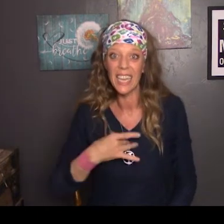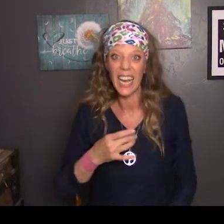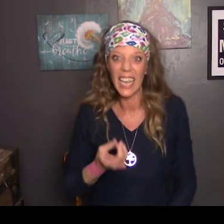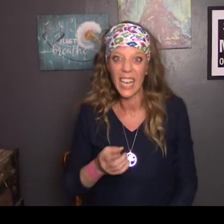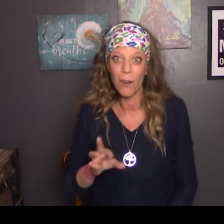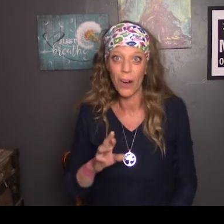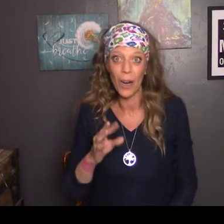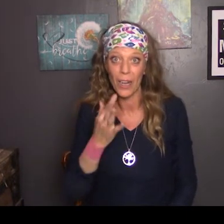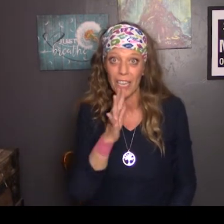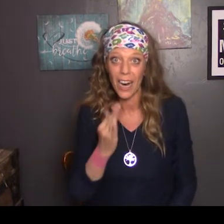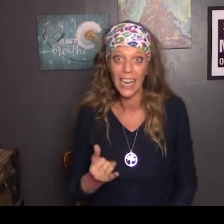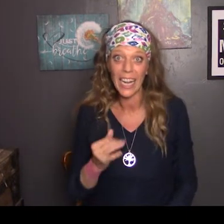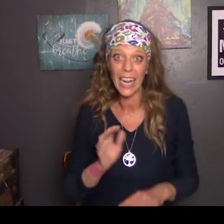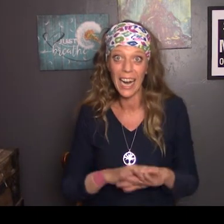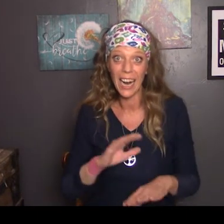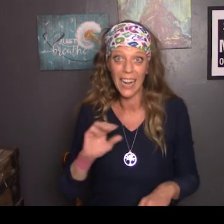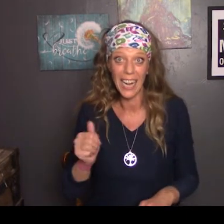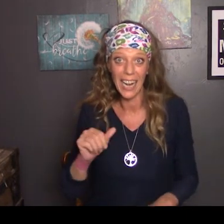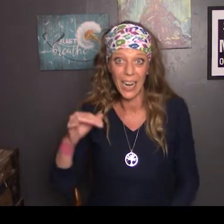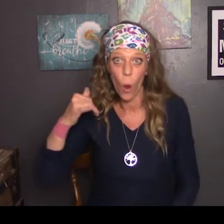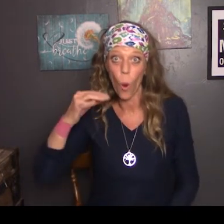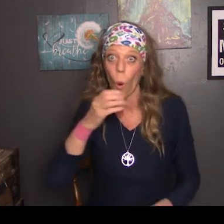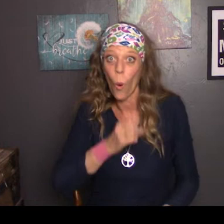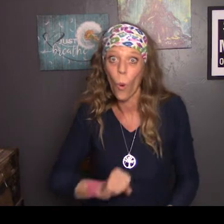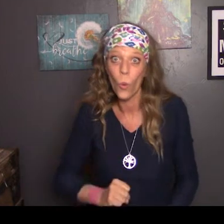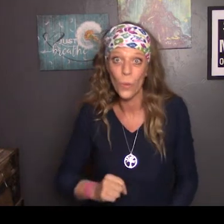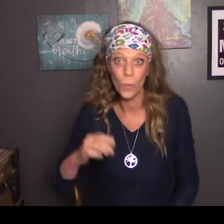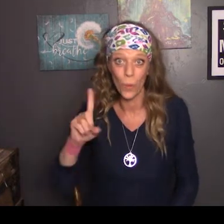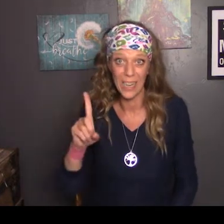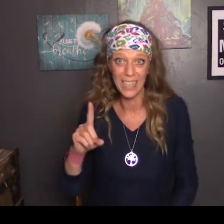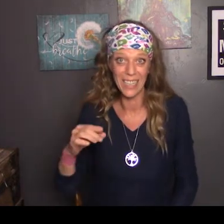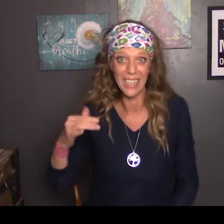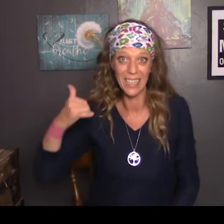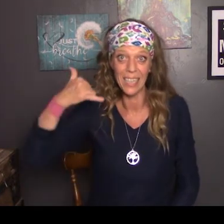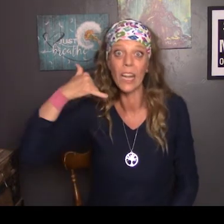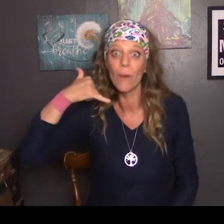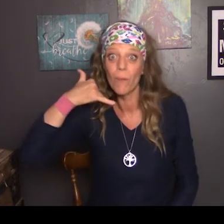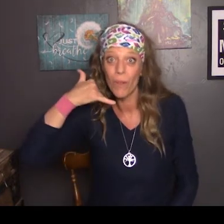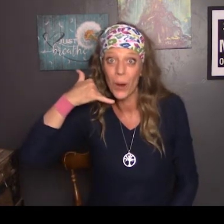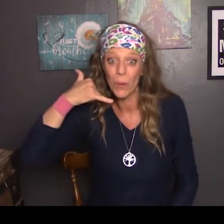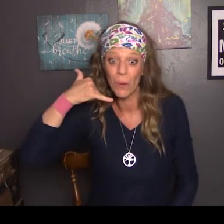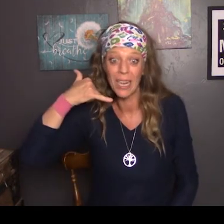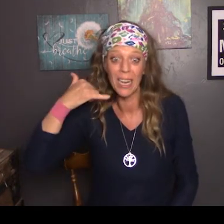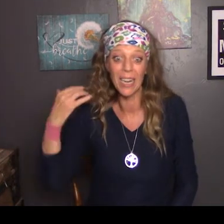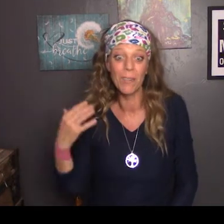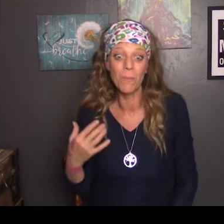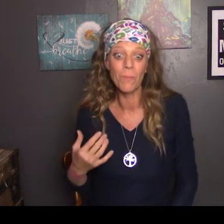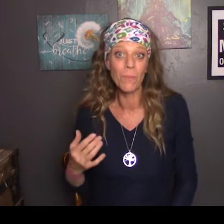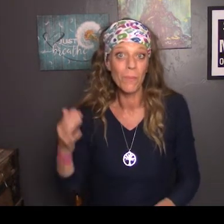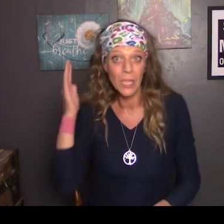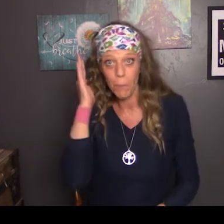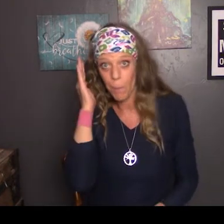like you are talking on an old one, phone,